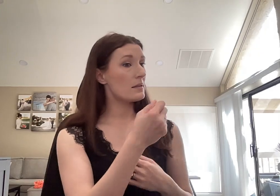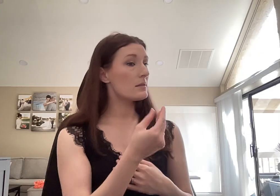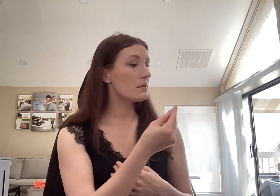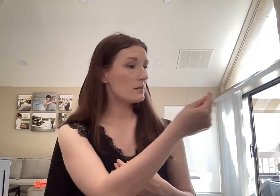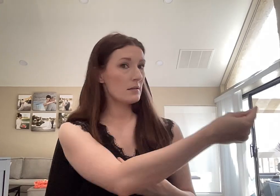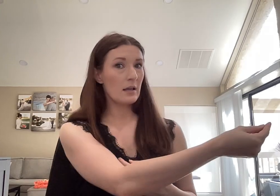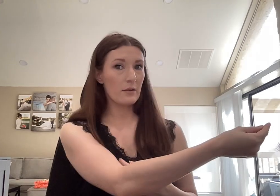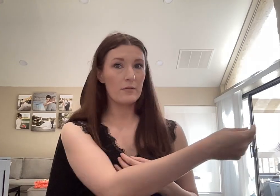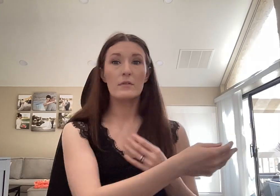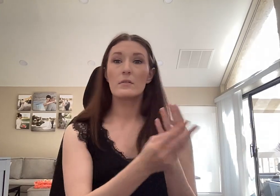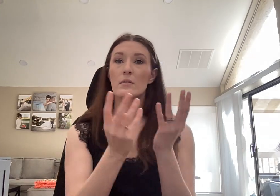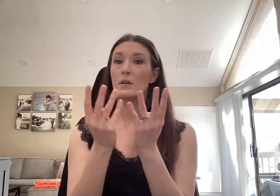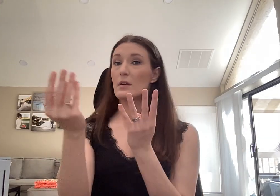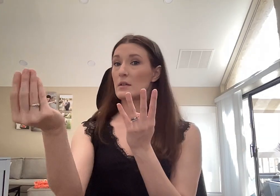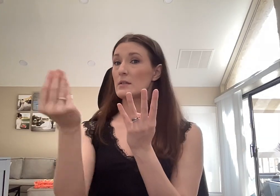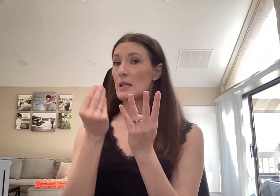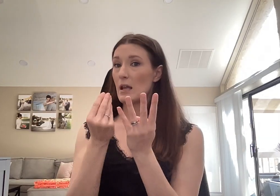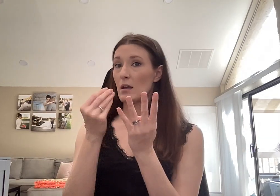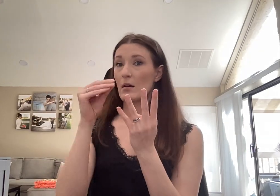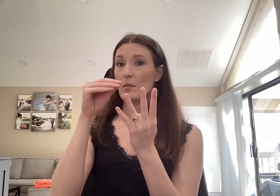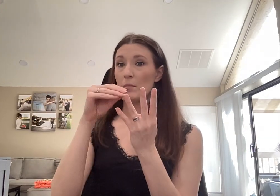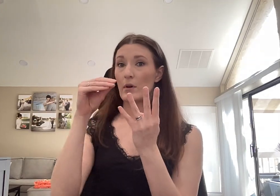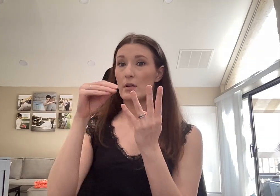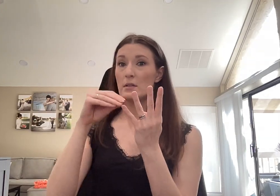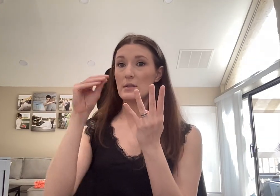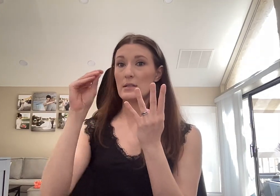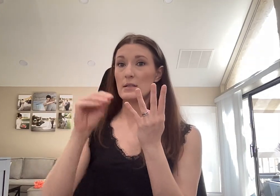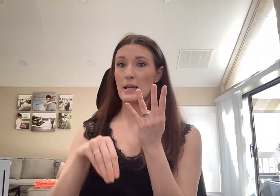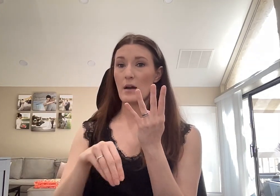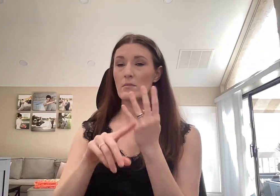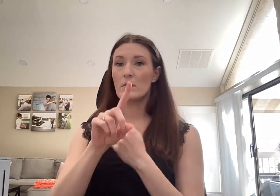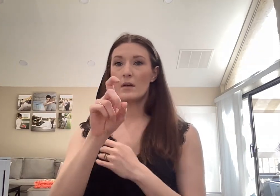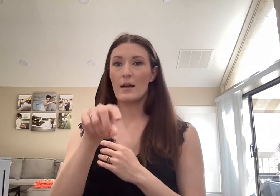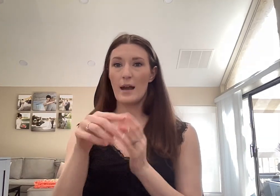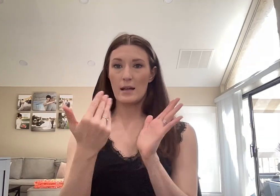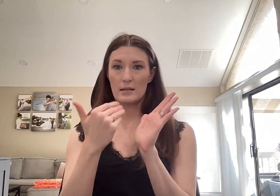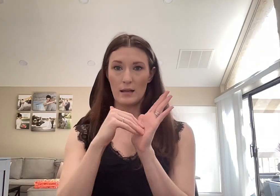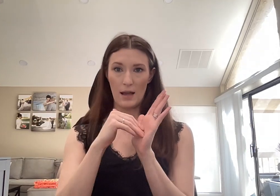Yes, give, take, put, down, ask again.